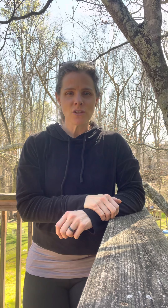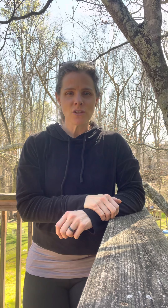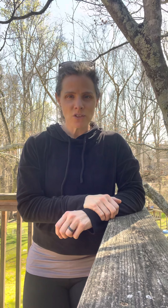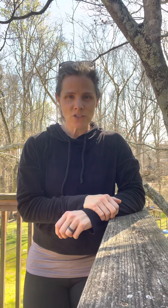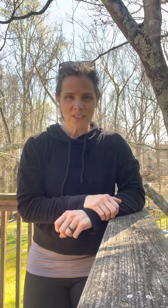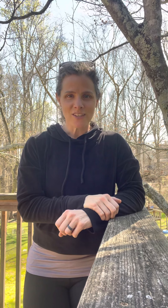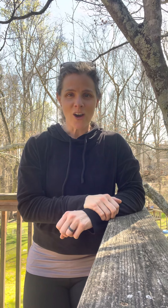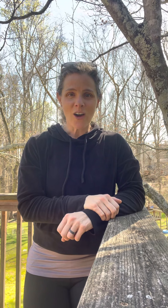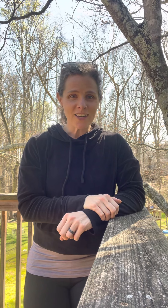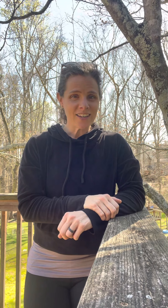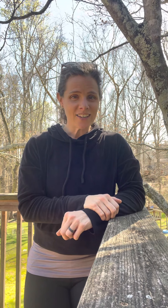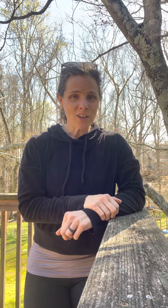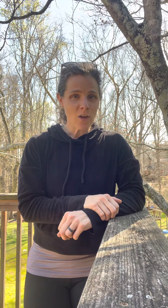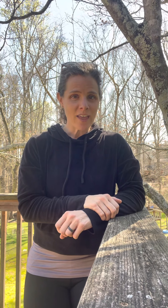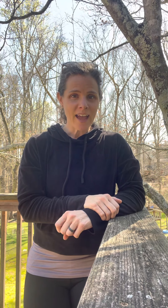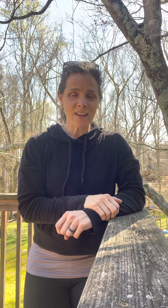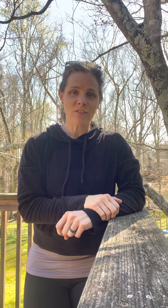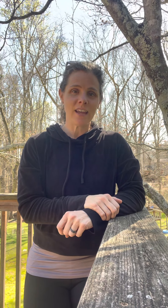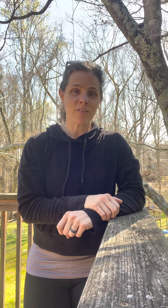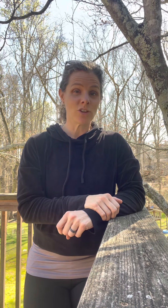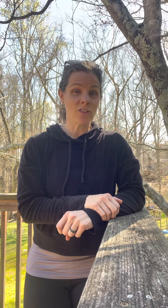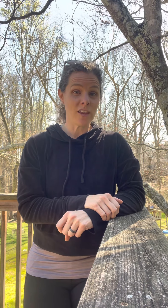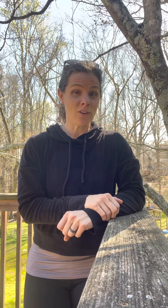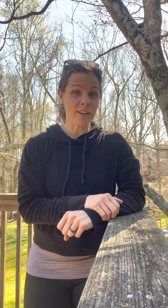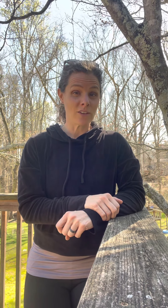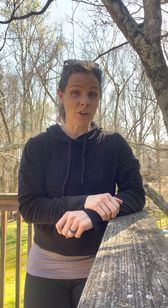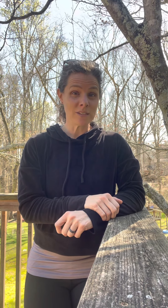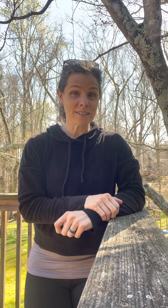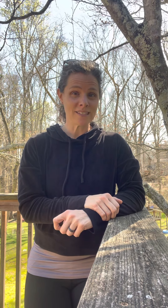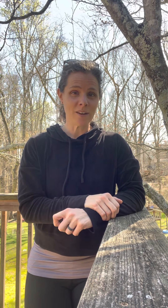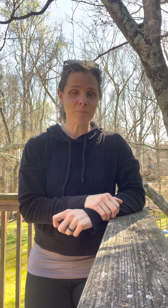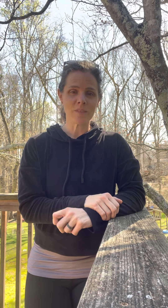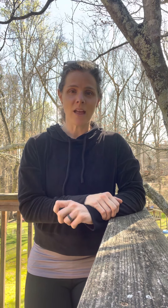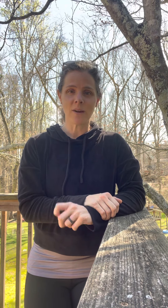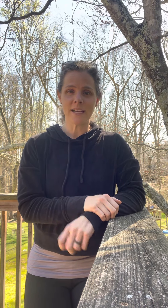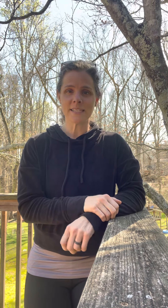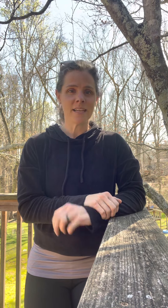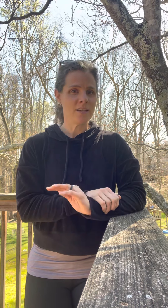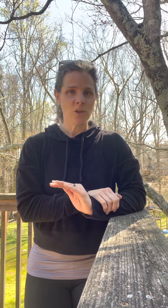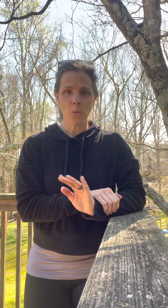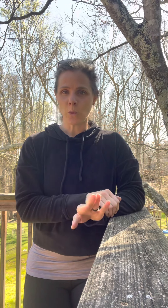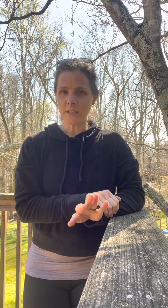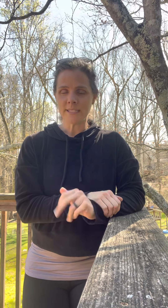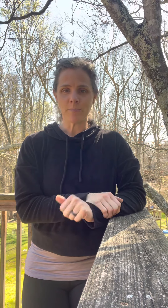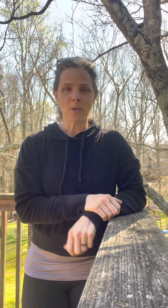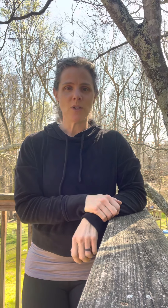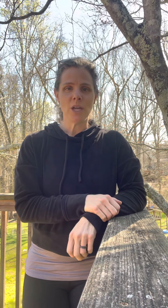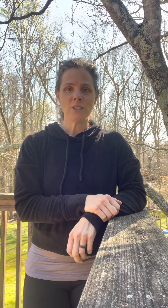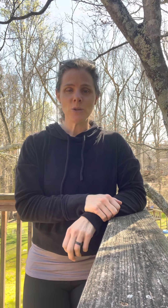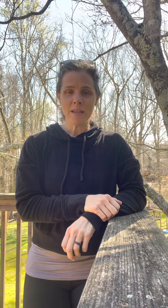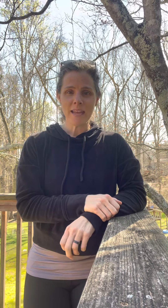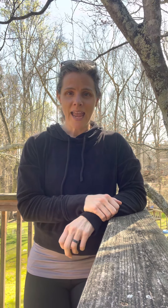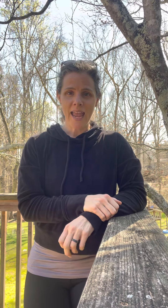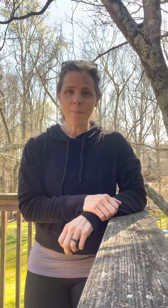most of your students are already going to know that if they have learned the irregular verb tense song. Otherwise, really simple. To be, am,